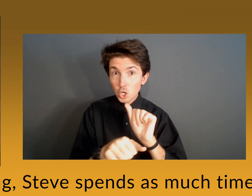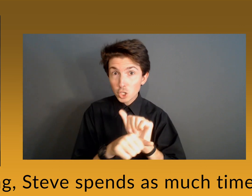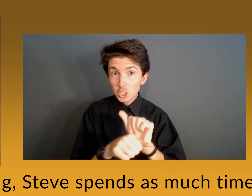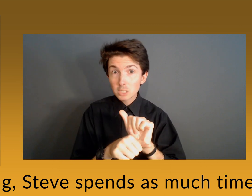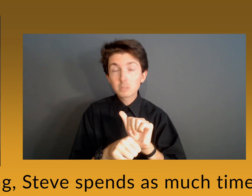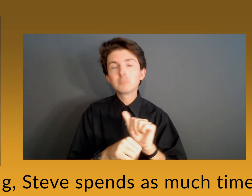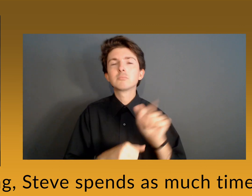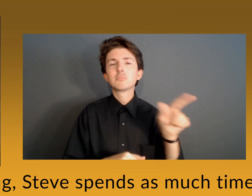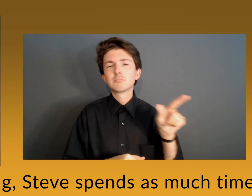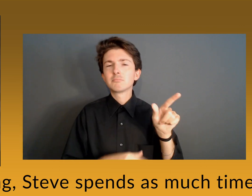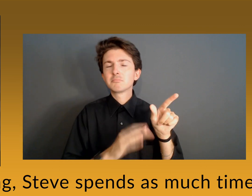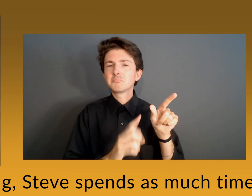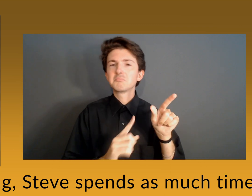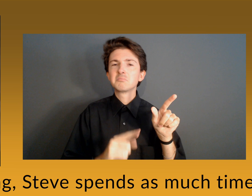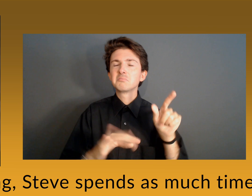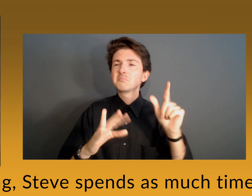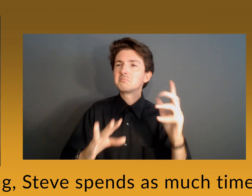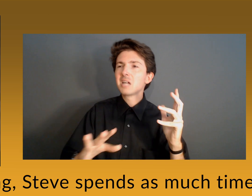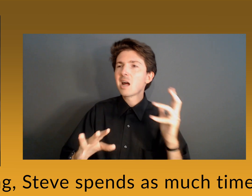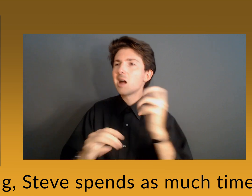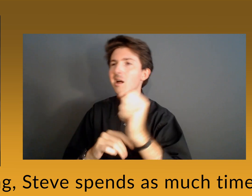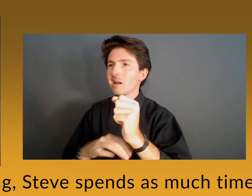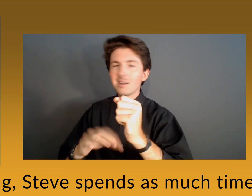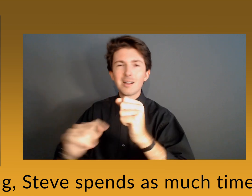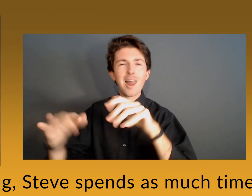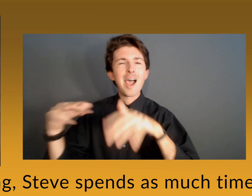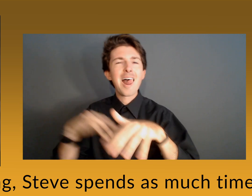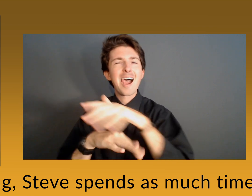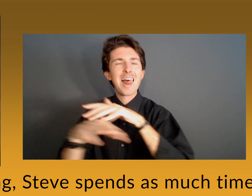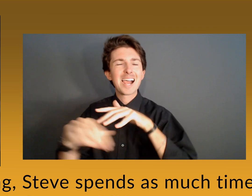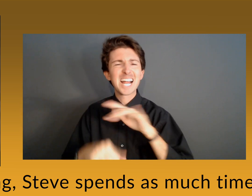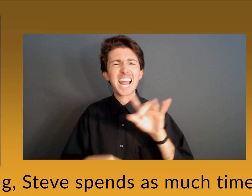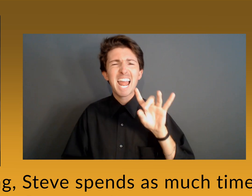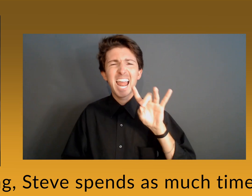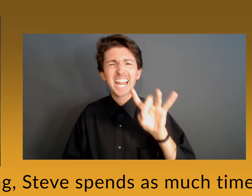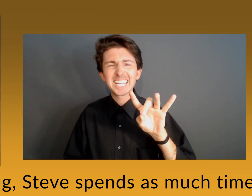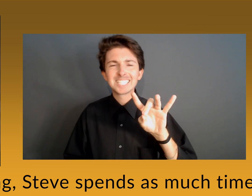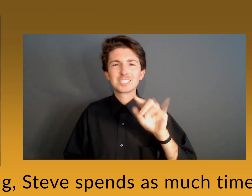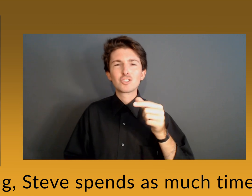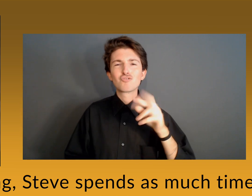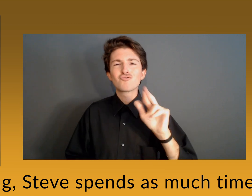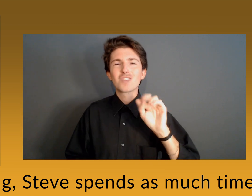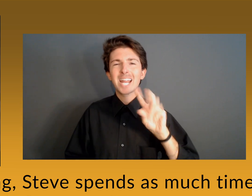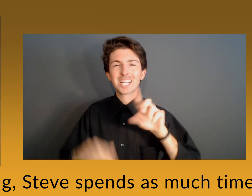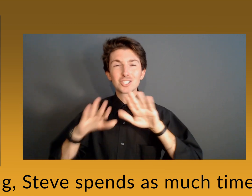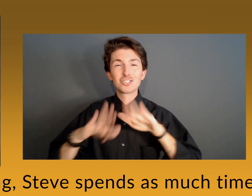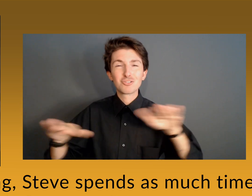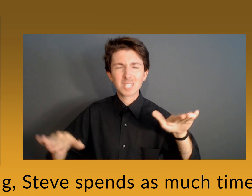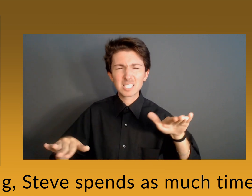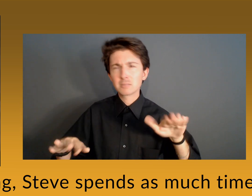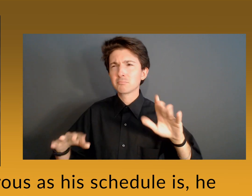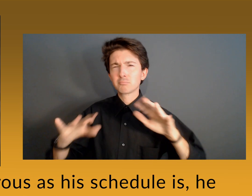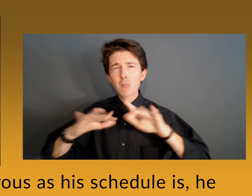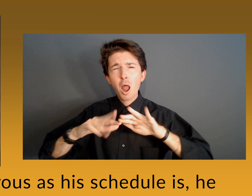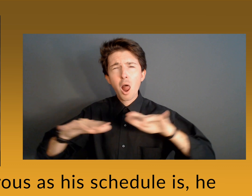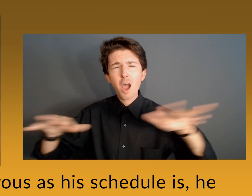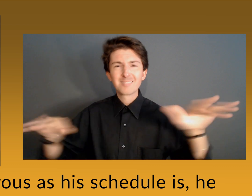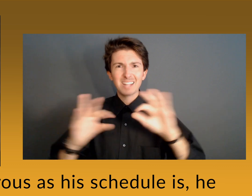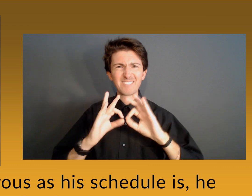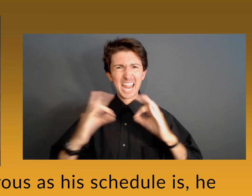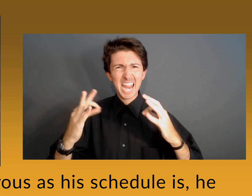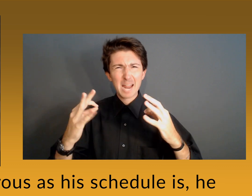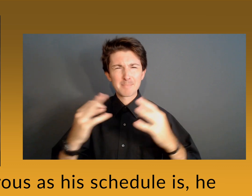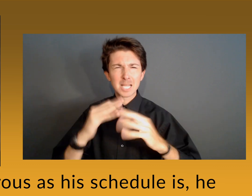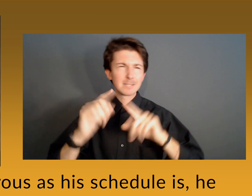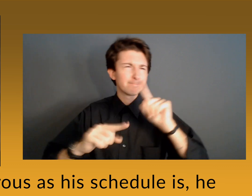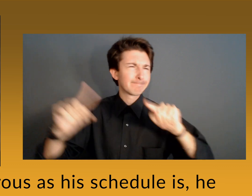spends as much time as possible with his 8 grandchildren and other members of his family. As busy